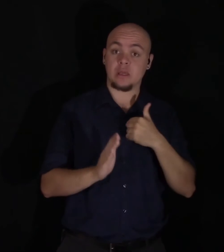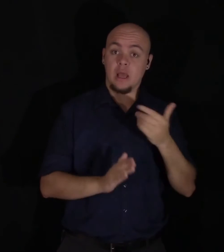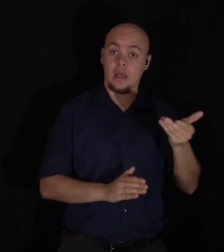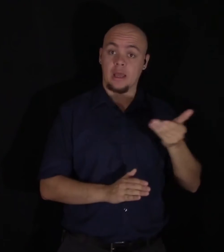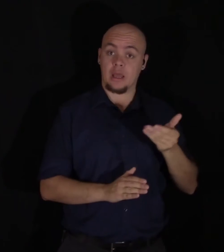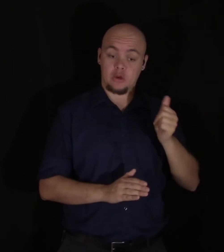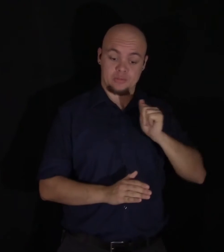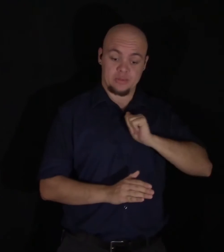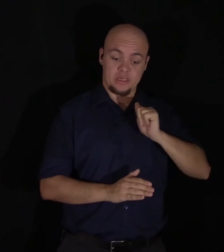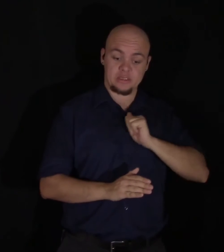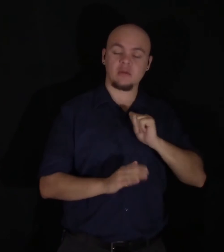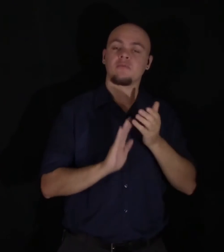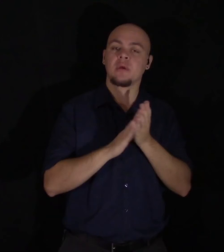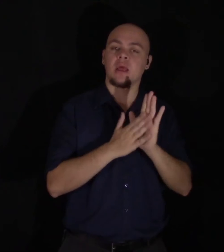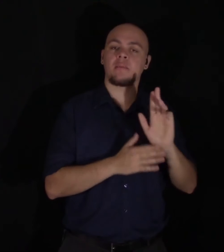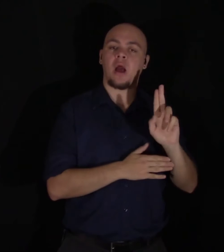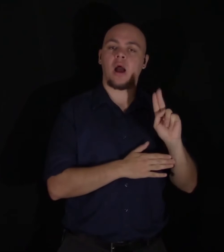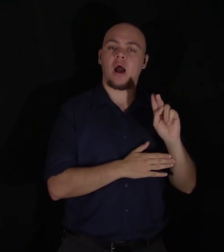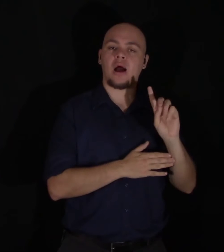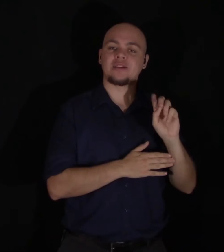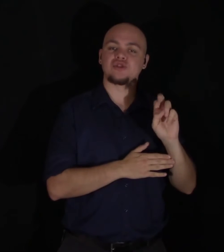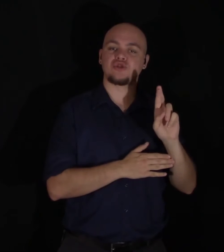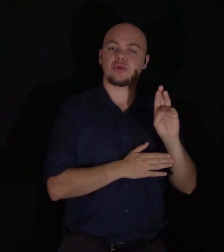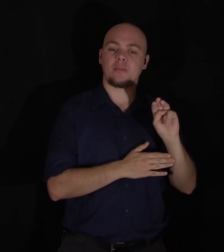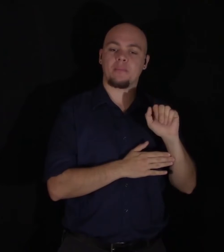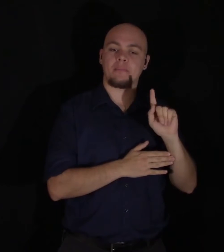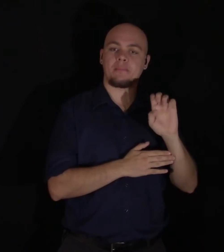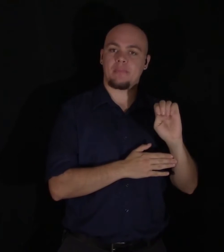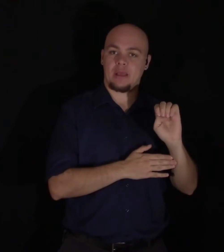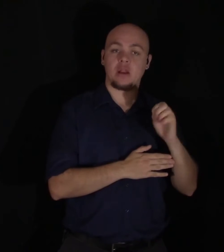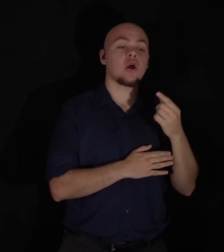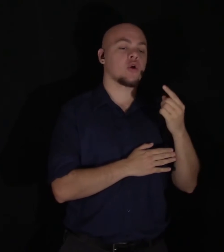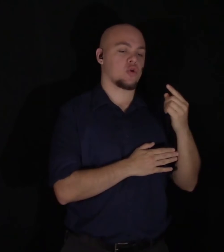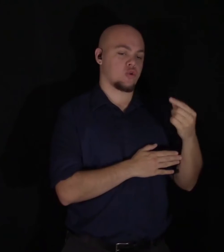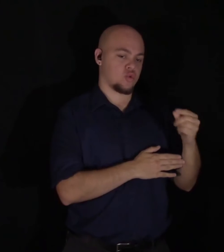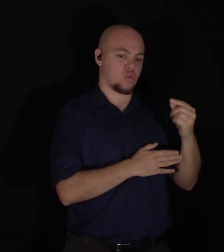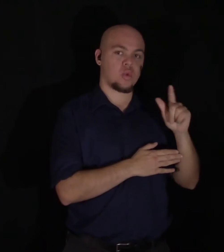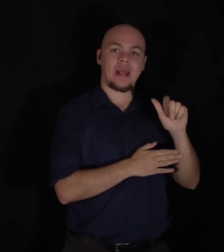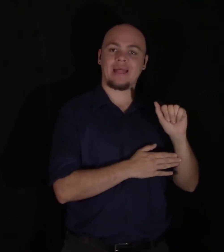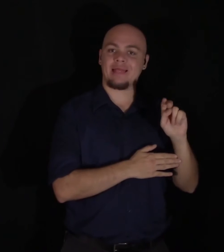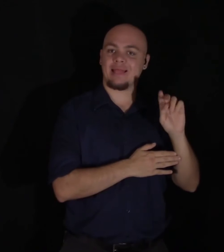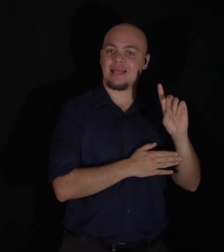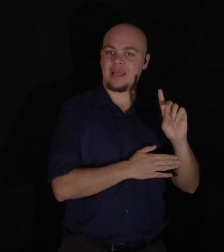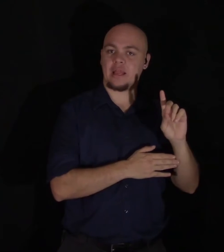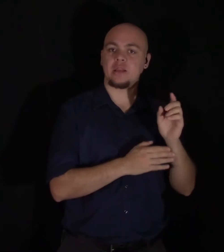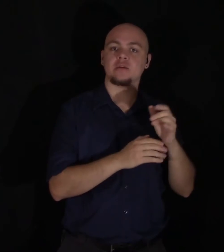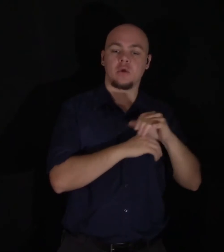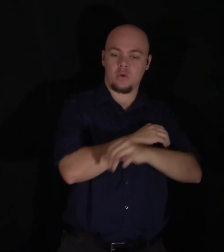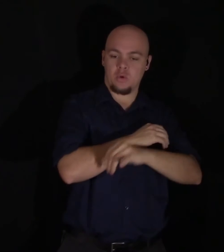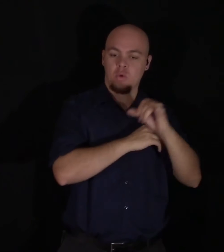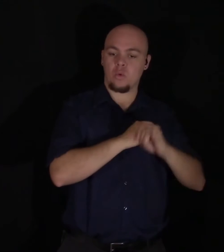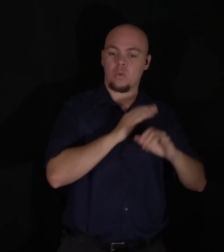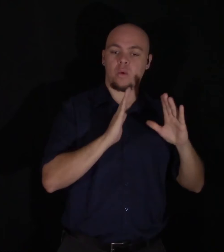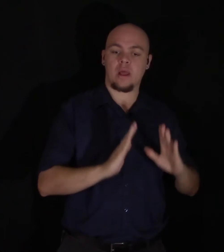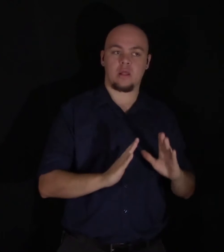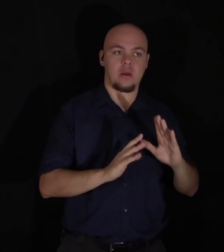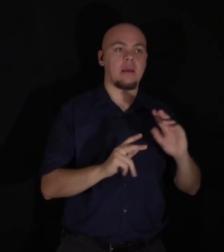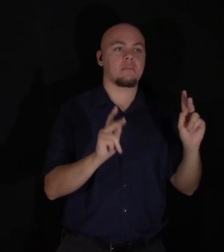an undermate in a Greenland whaler, and acquitted myself to admiration. I must own I felt a